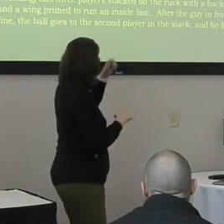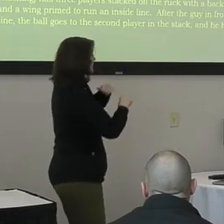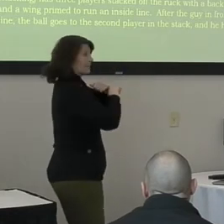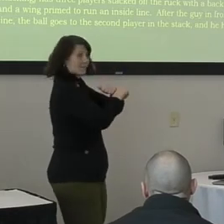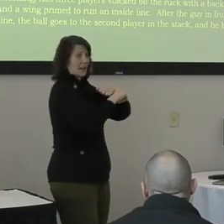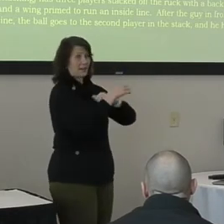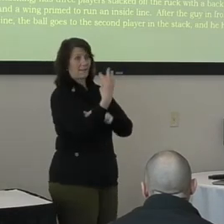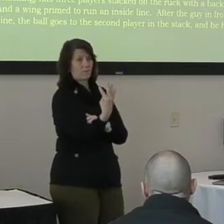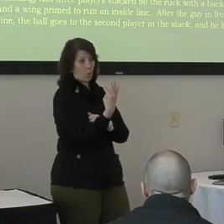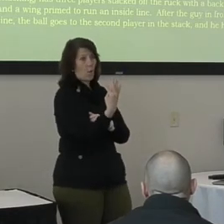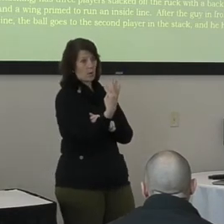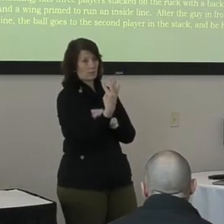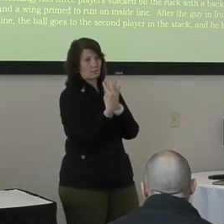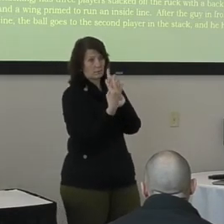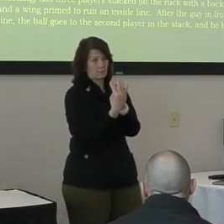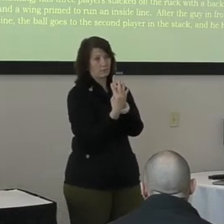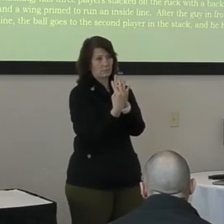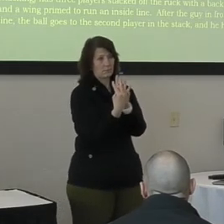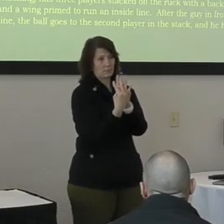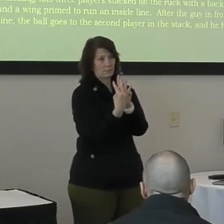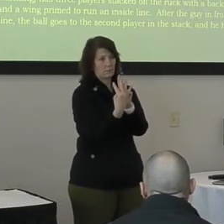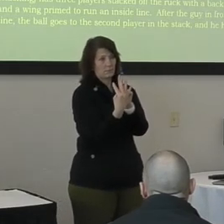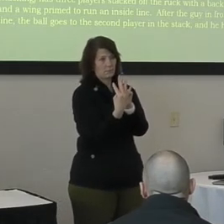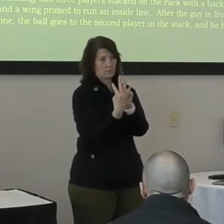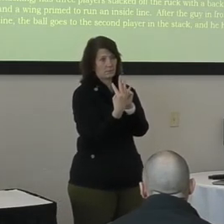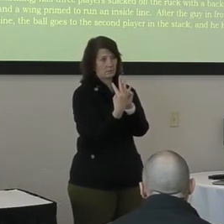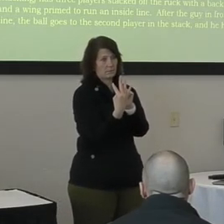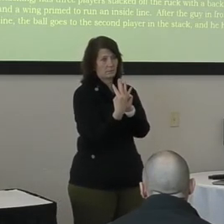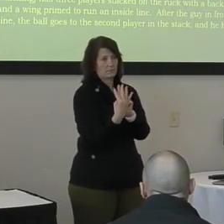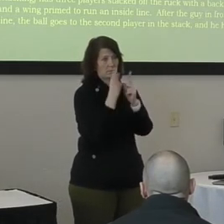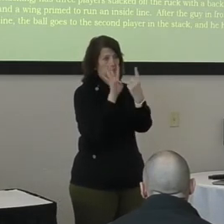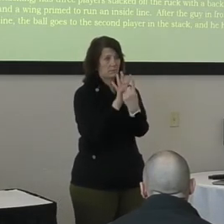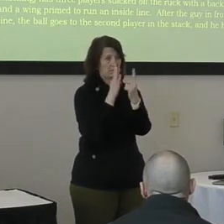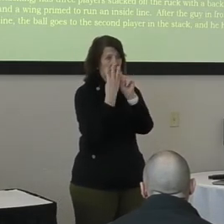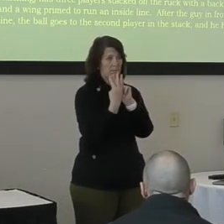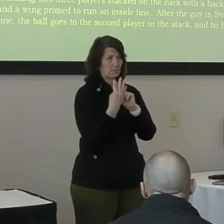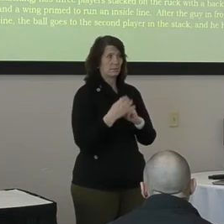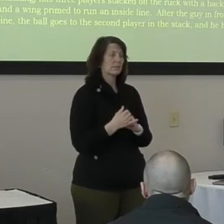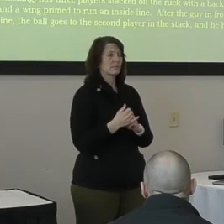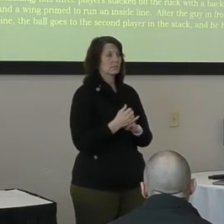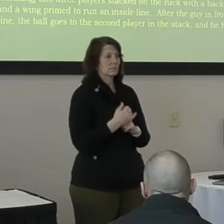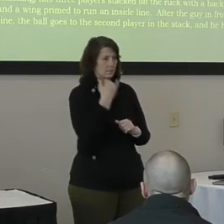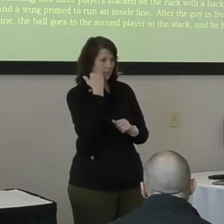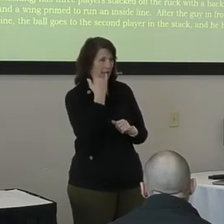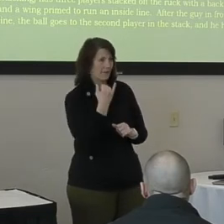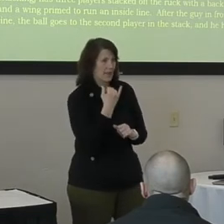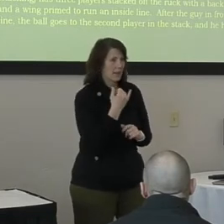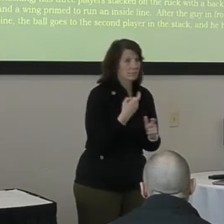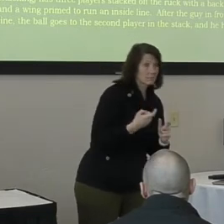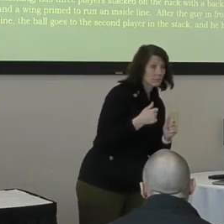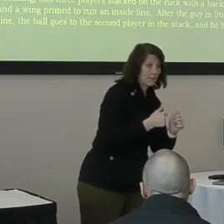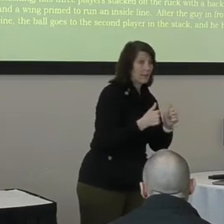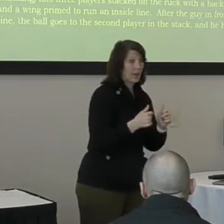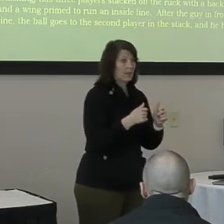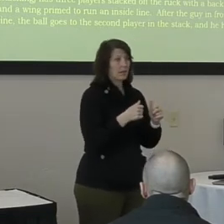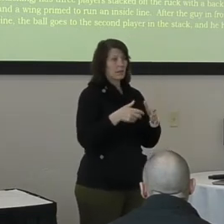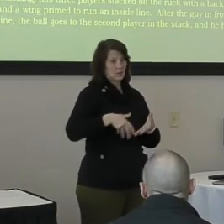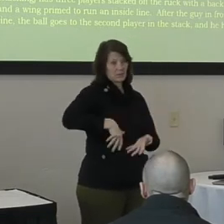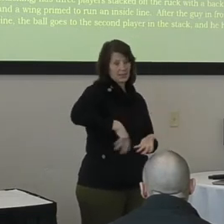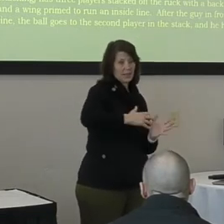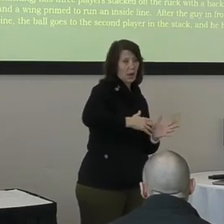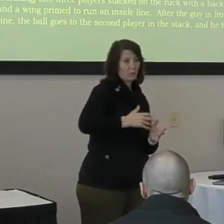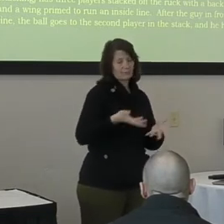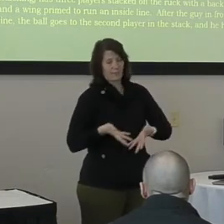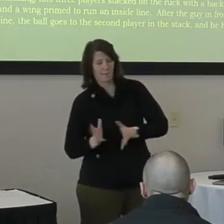four. Okay. And if they bite down on everything, he can just send the ball out the back door